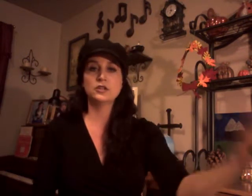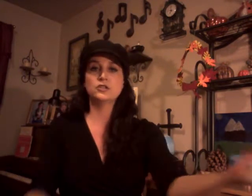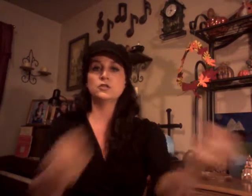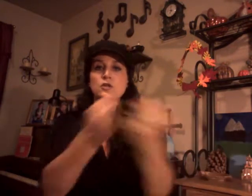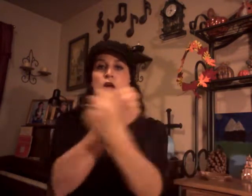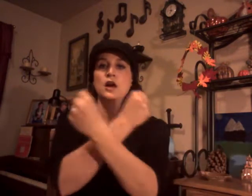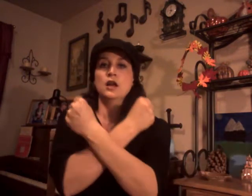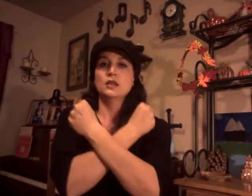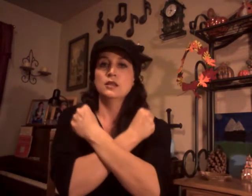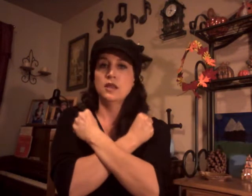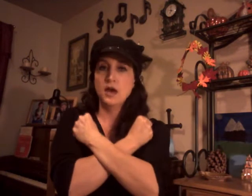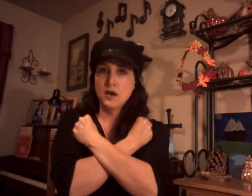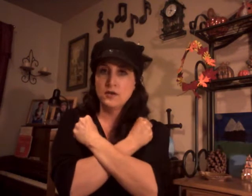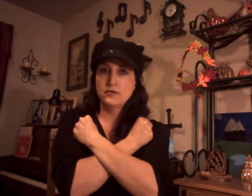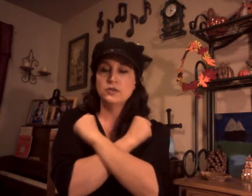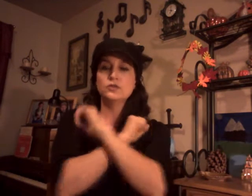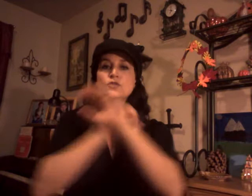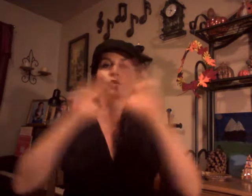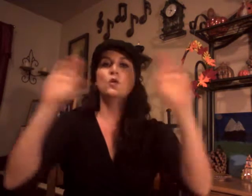do love so